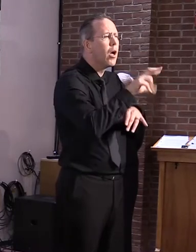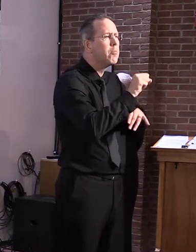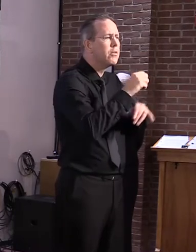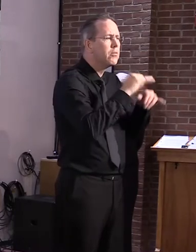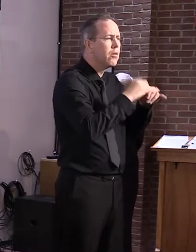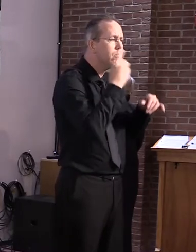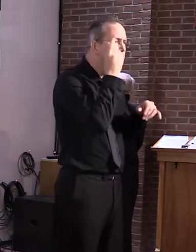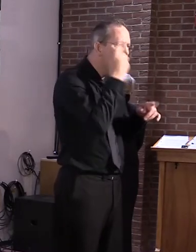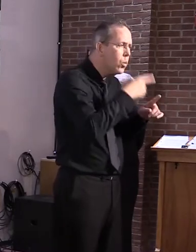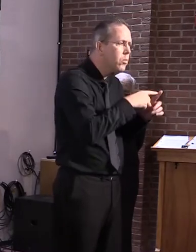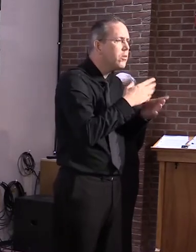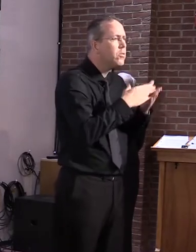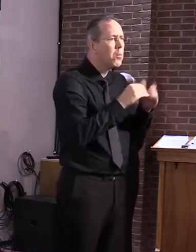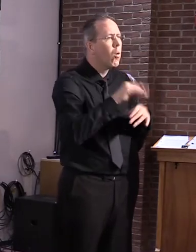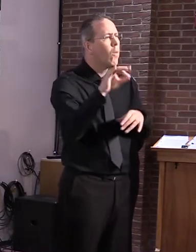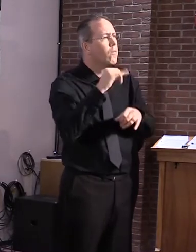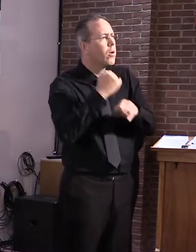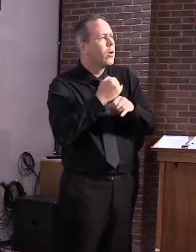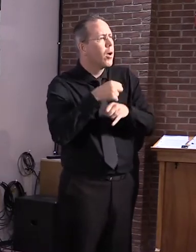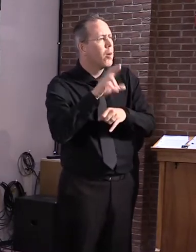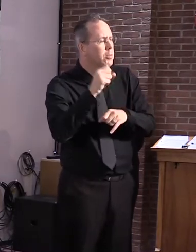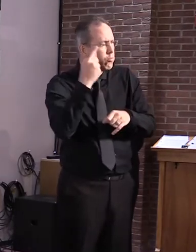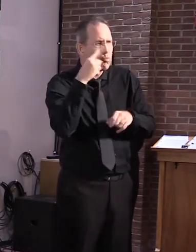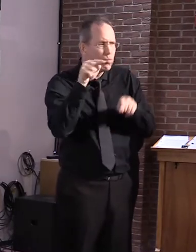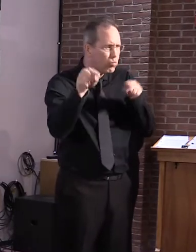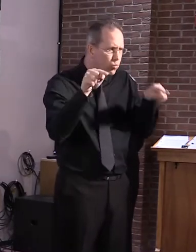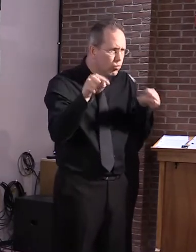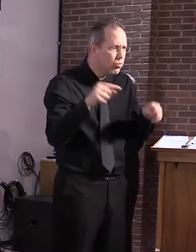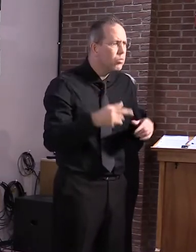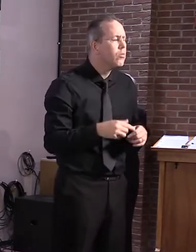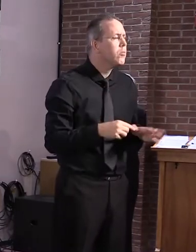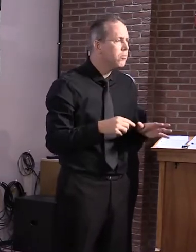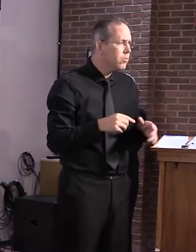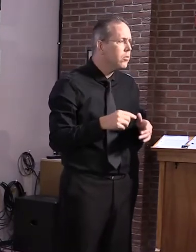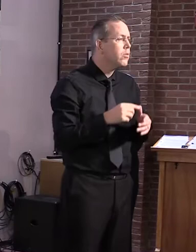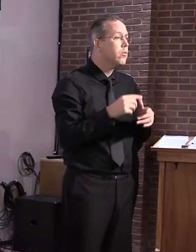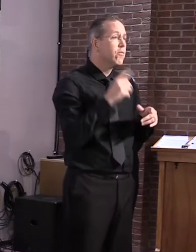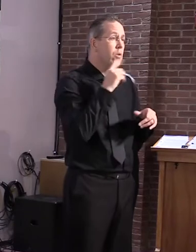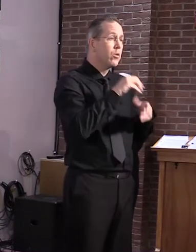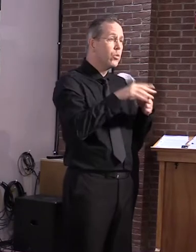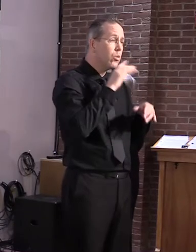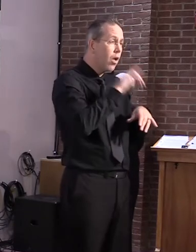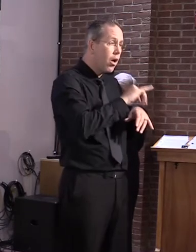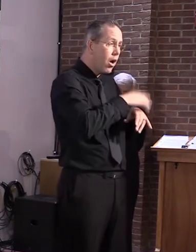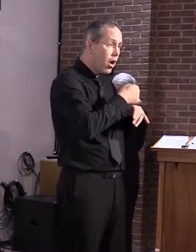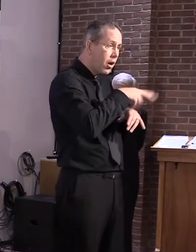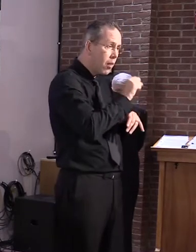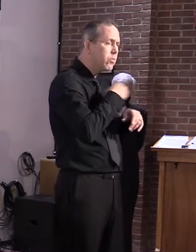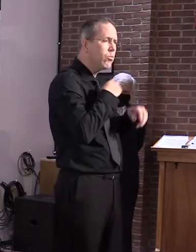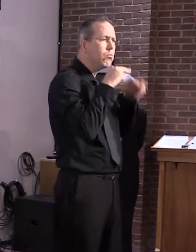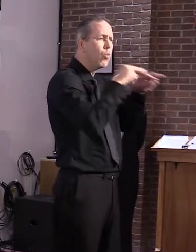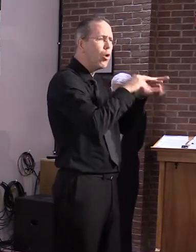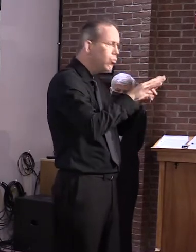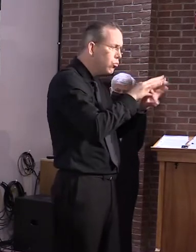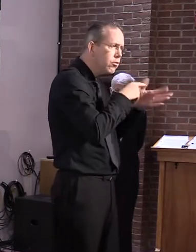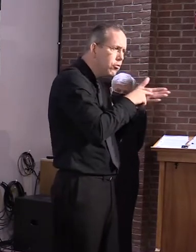if they're not behaving off our campus. So and I know that they will do